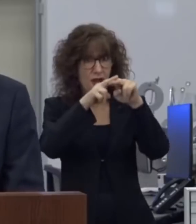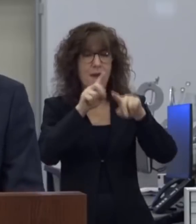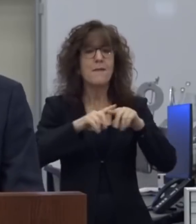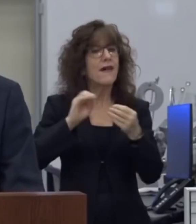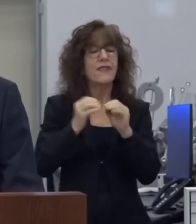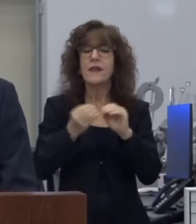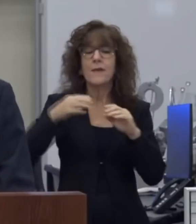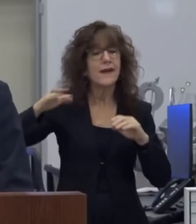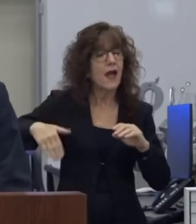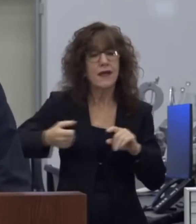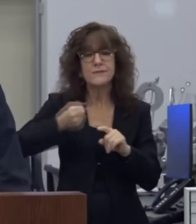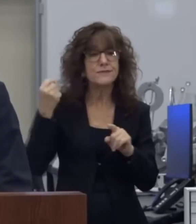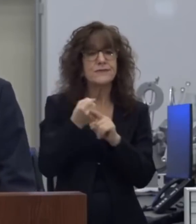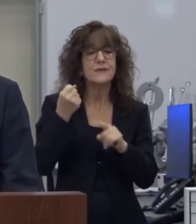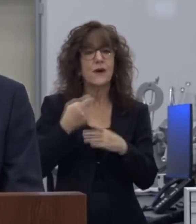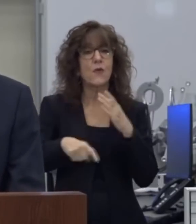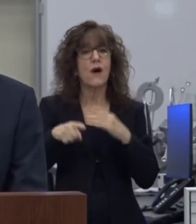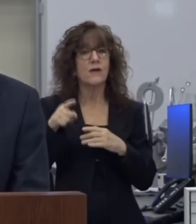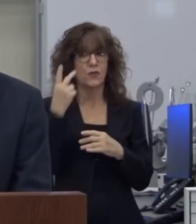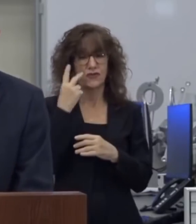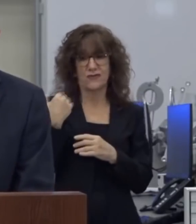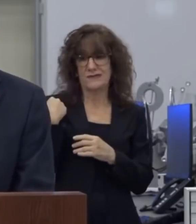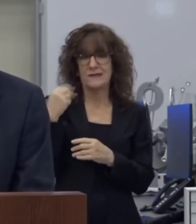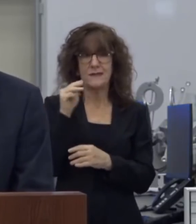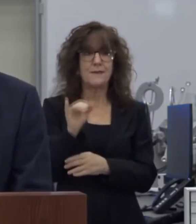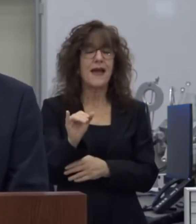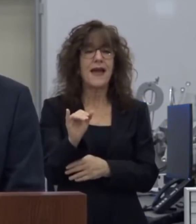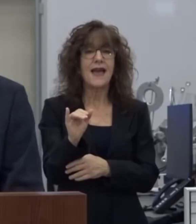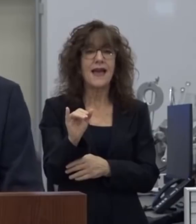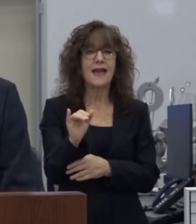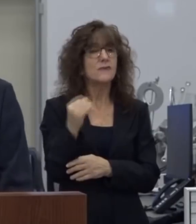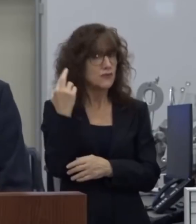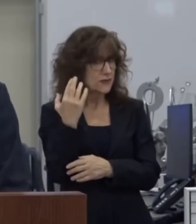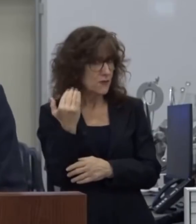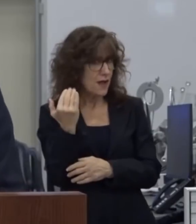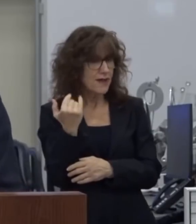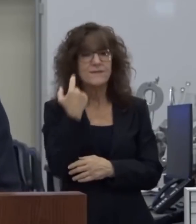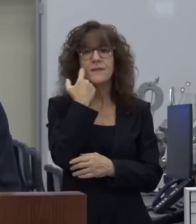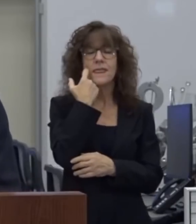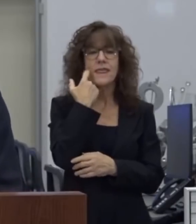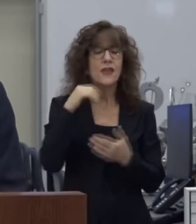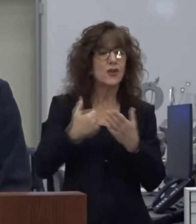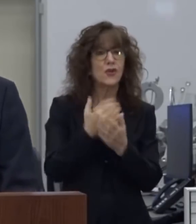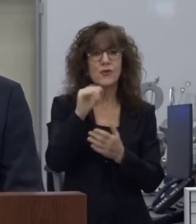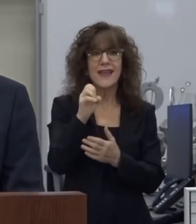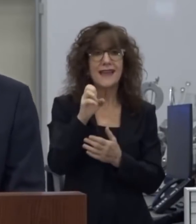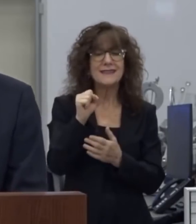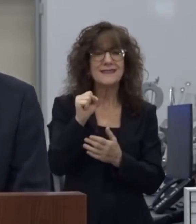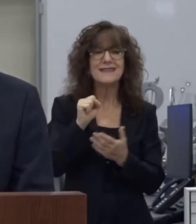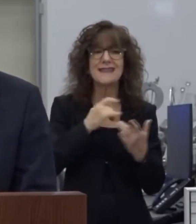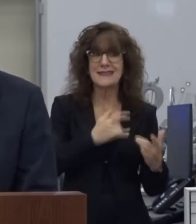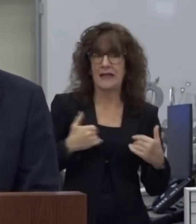has not yet reached what we were seeing back in May, and there's a reason for that. Lately, our new cases are trending